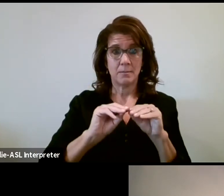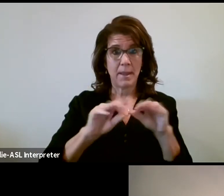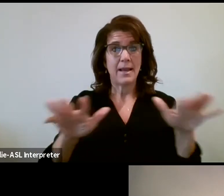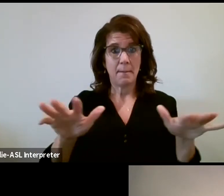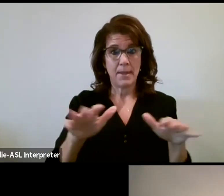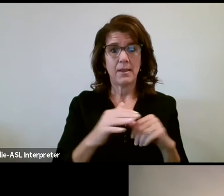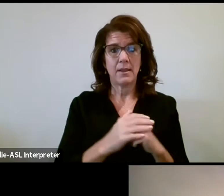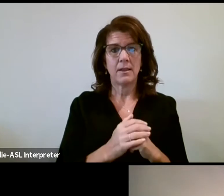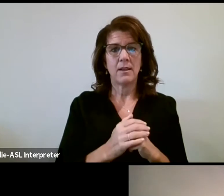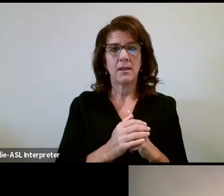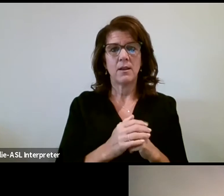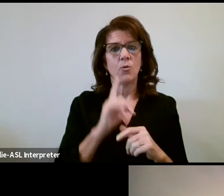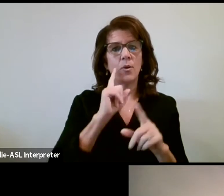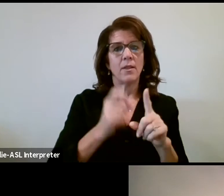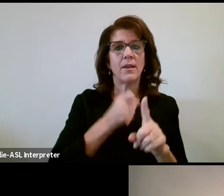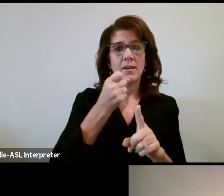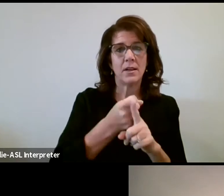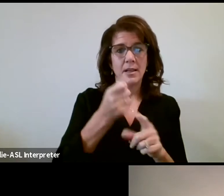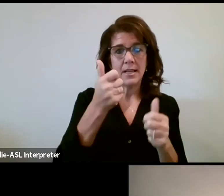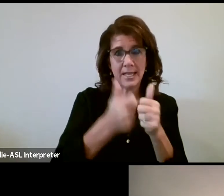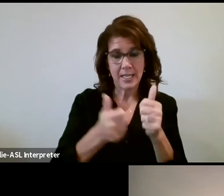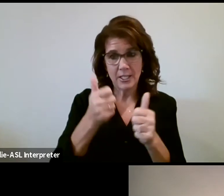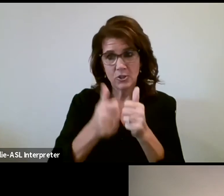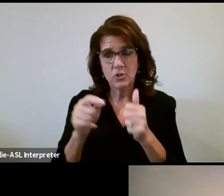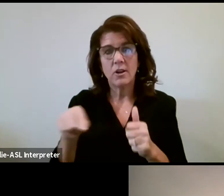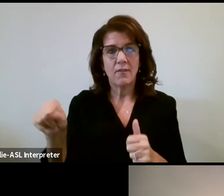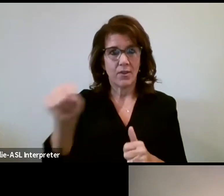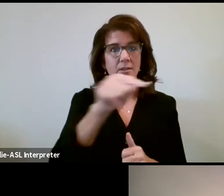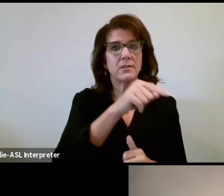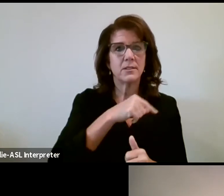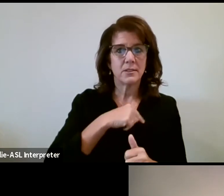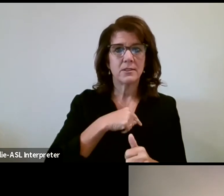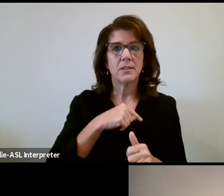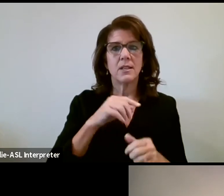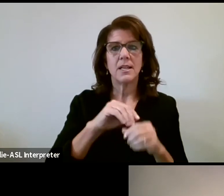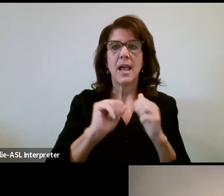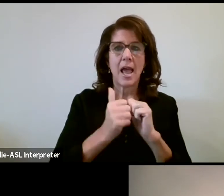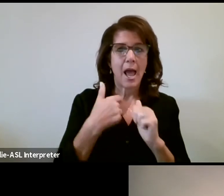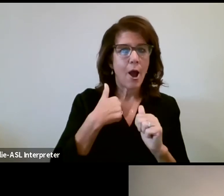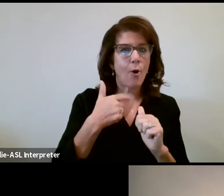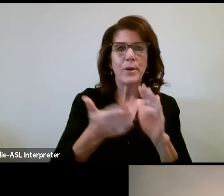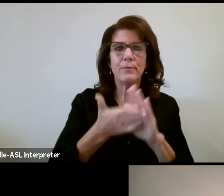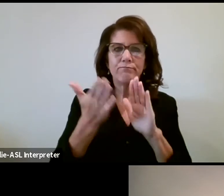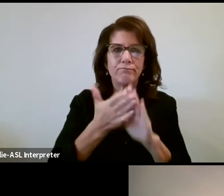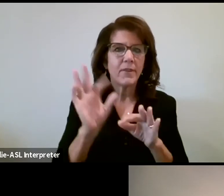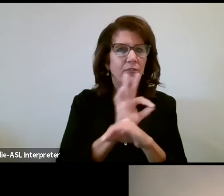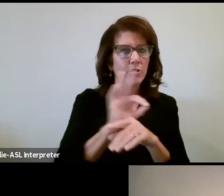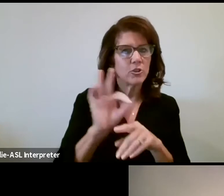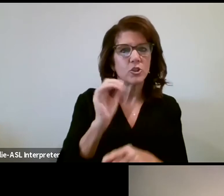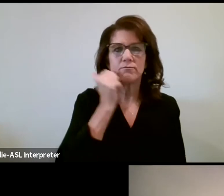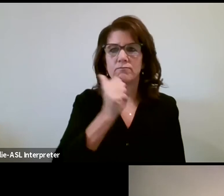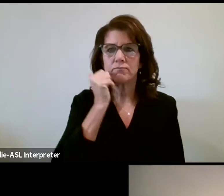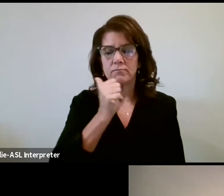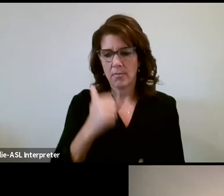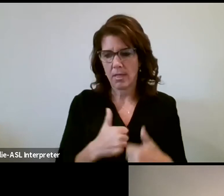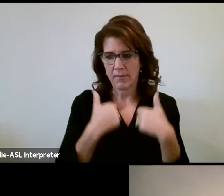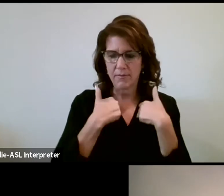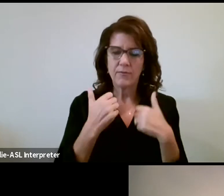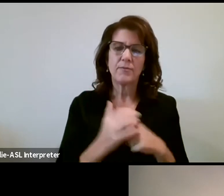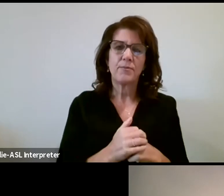pandemic has affected each and every one of us in how we function in our daily lives.